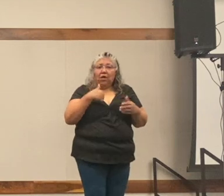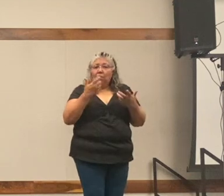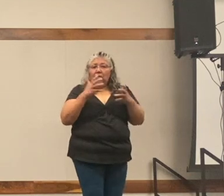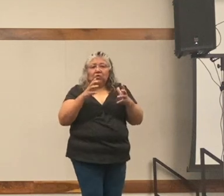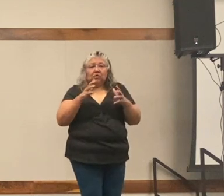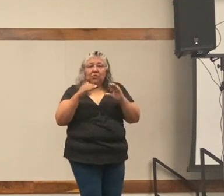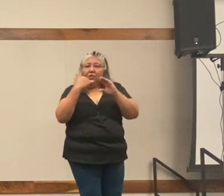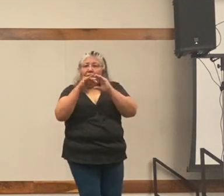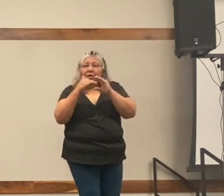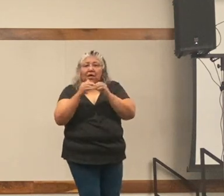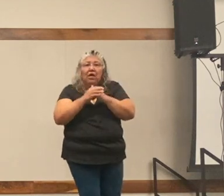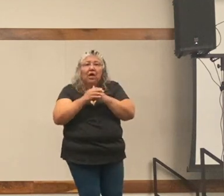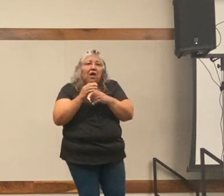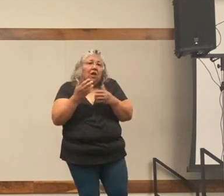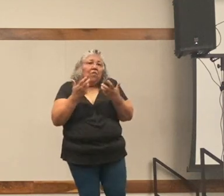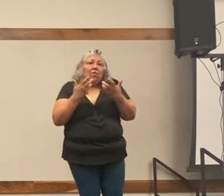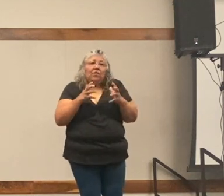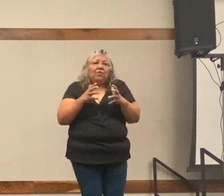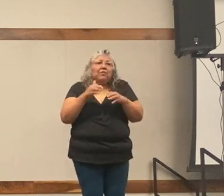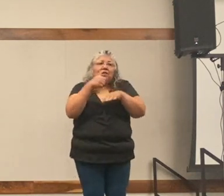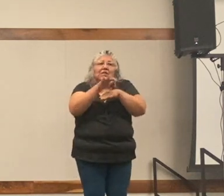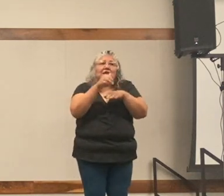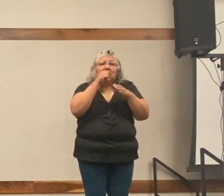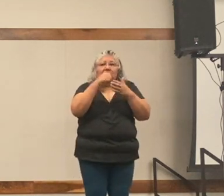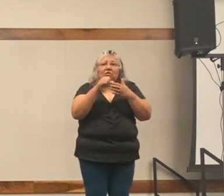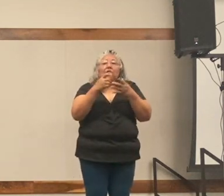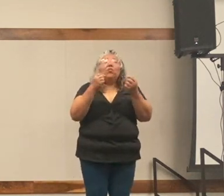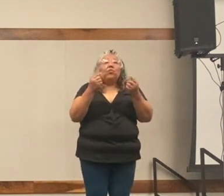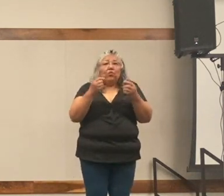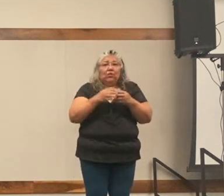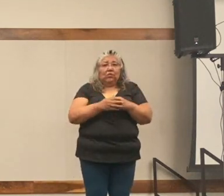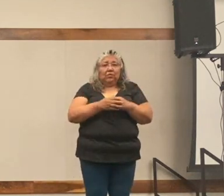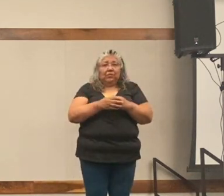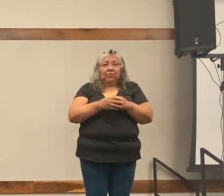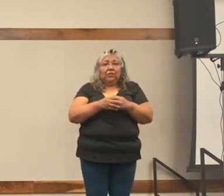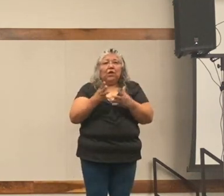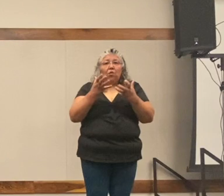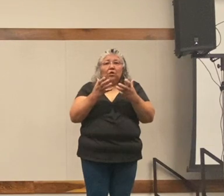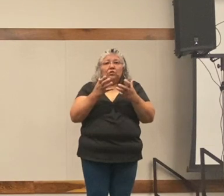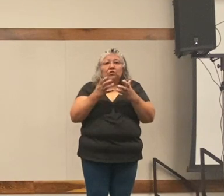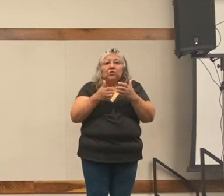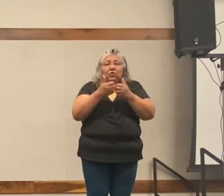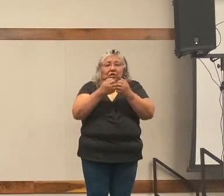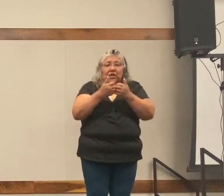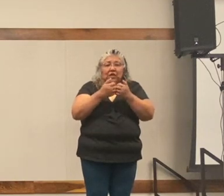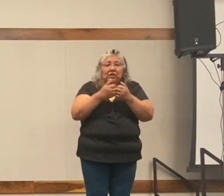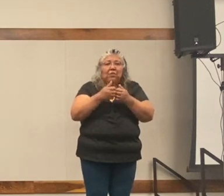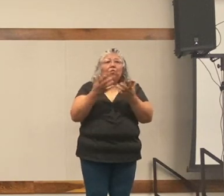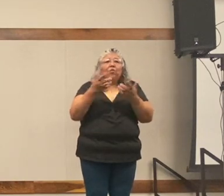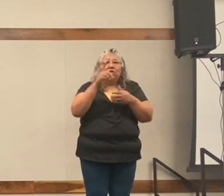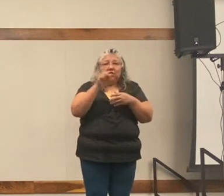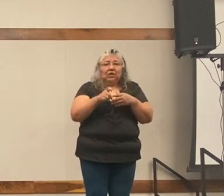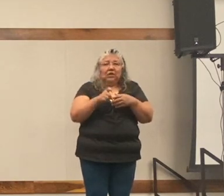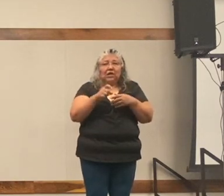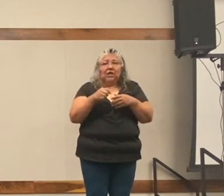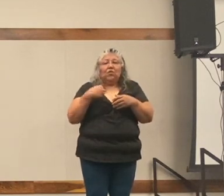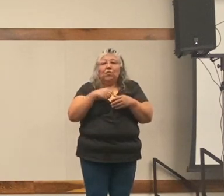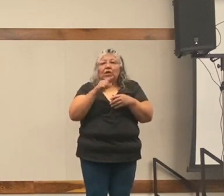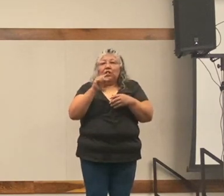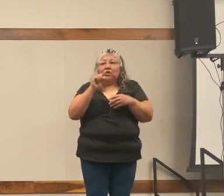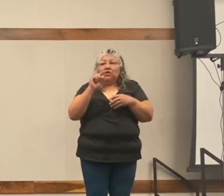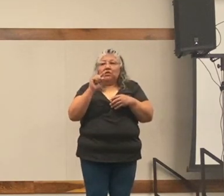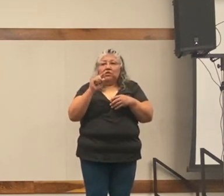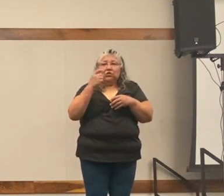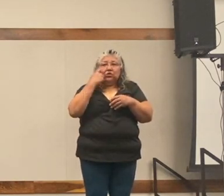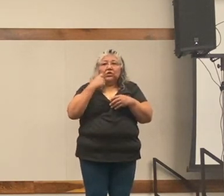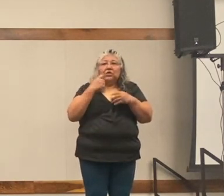want you to email him. I don't even want you to send a letter. What I want you to do is I want you to text them, tell them what you need. And we just